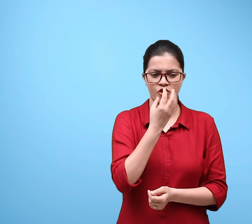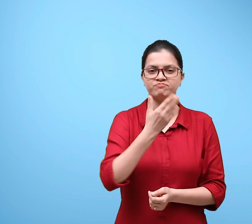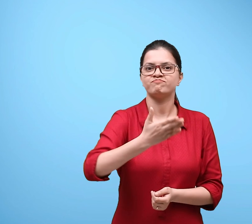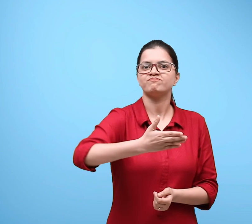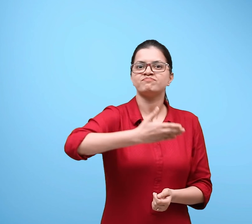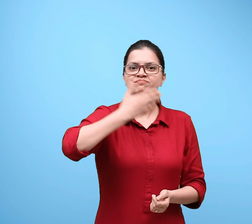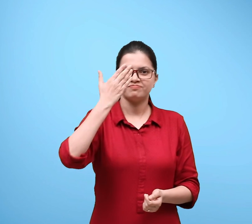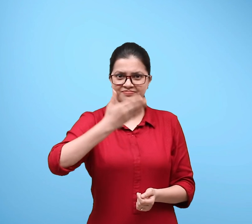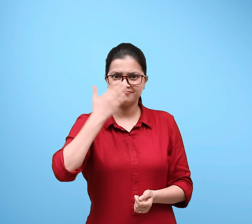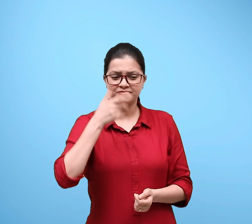jasmine,